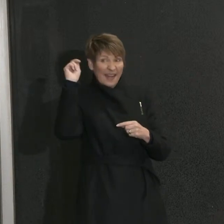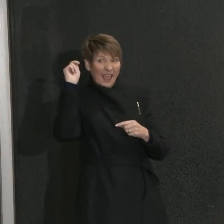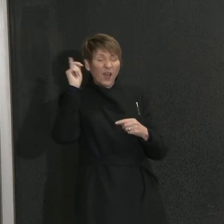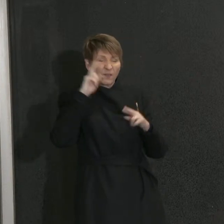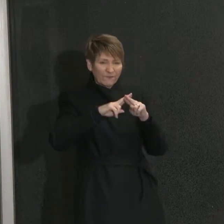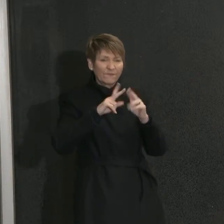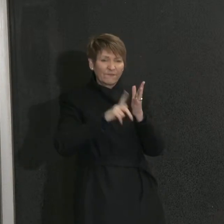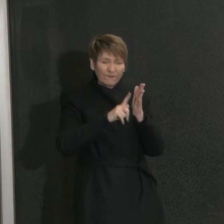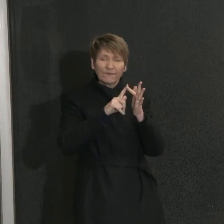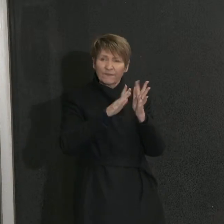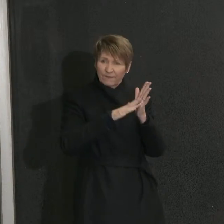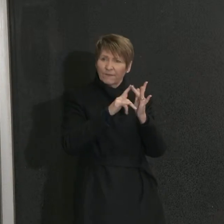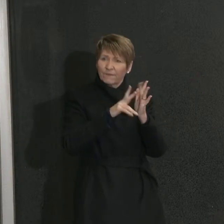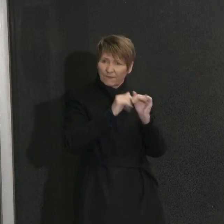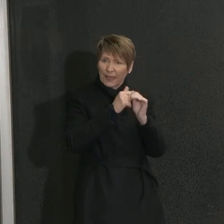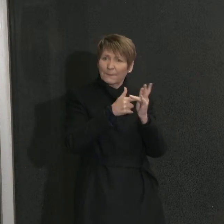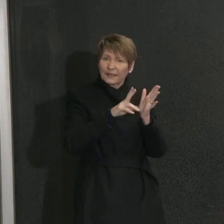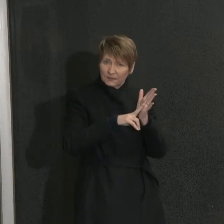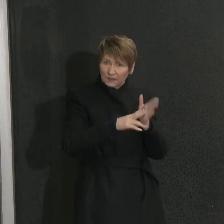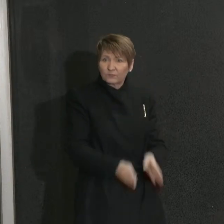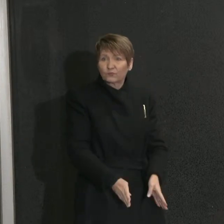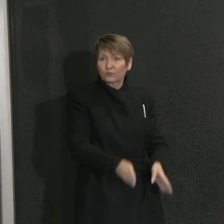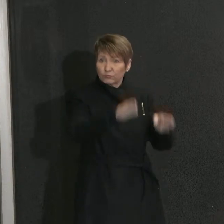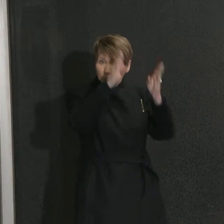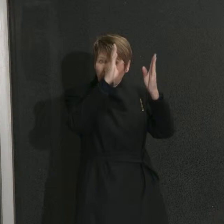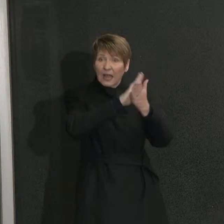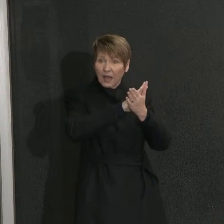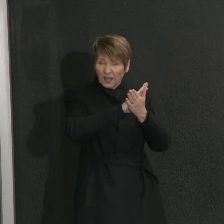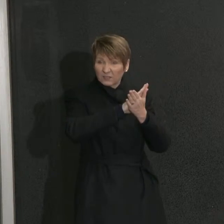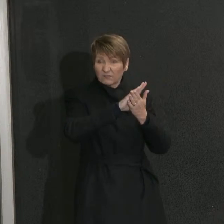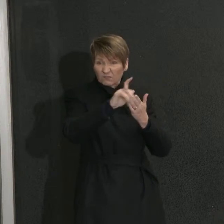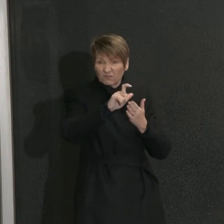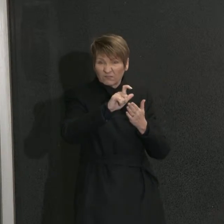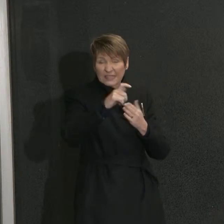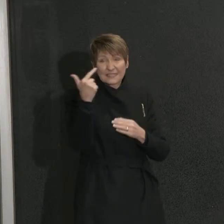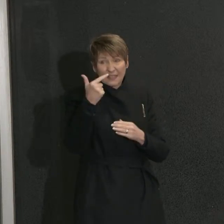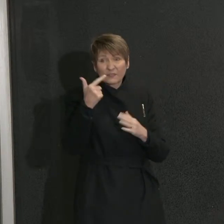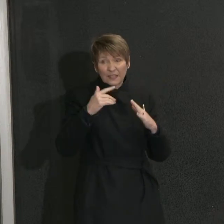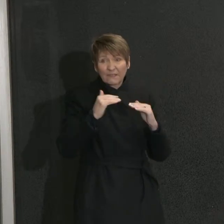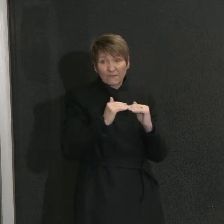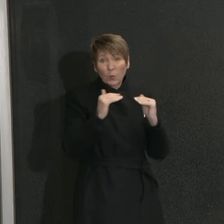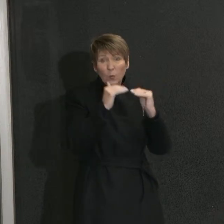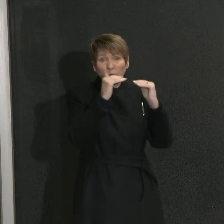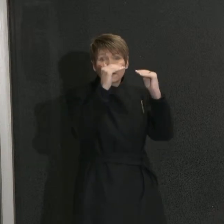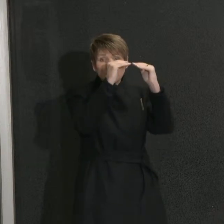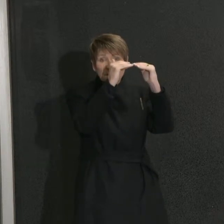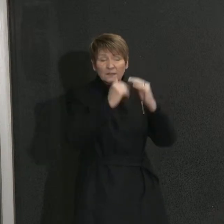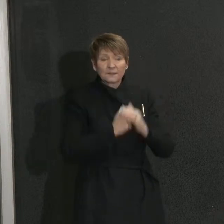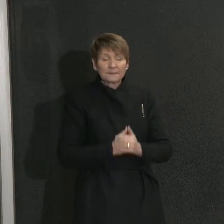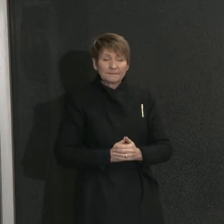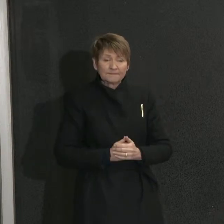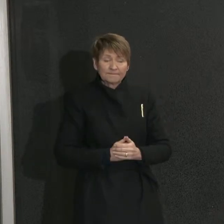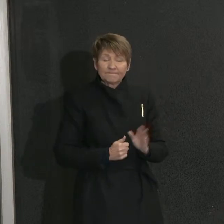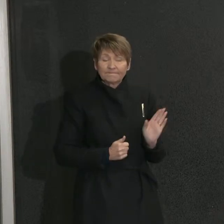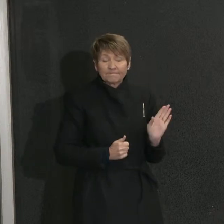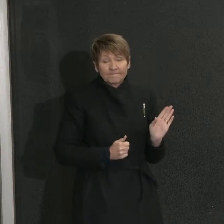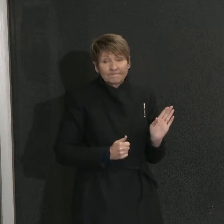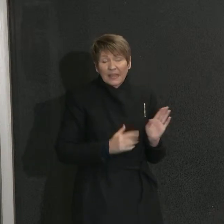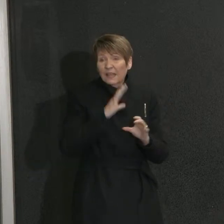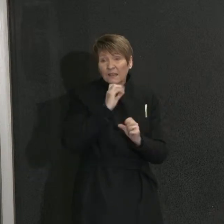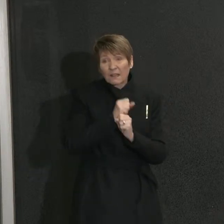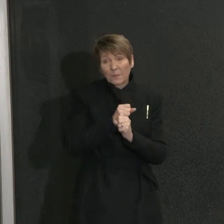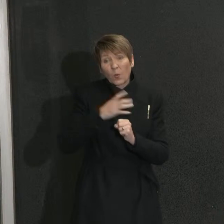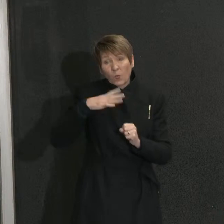I would say people know and understand that the steps that were taken and the steps that are being taken this time are all about saving lives and keeping people